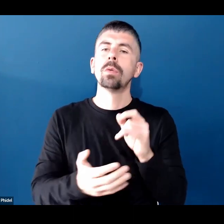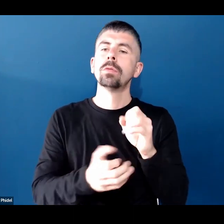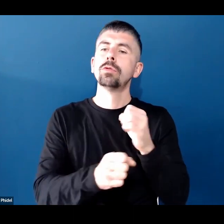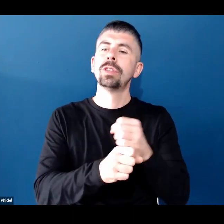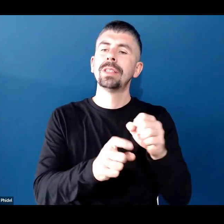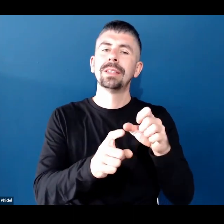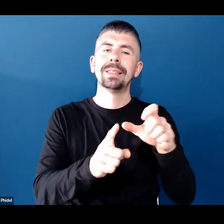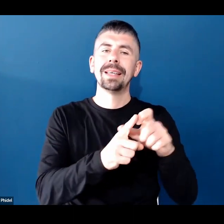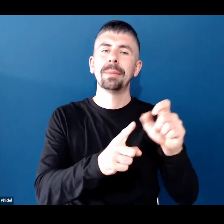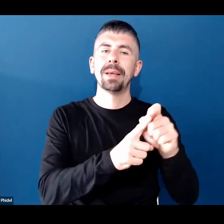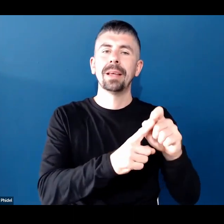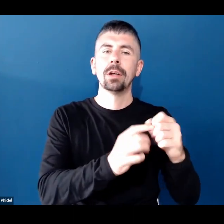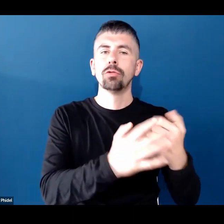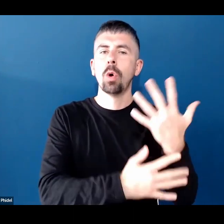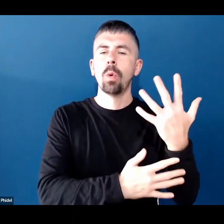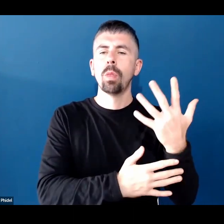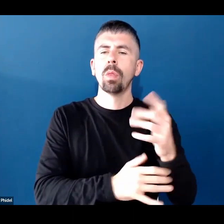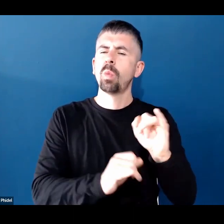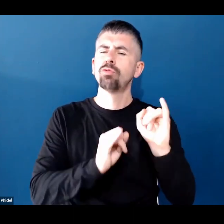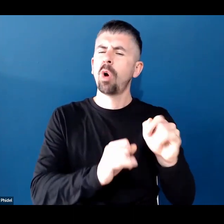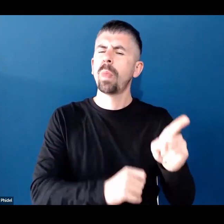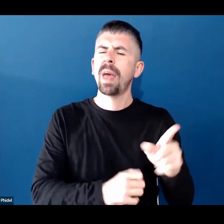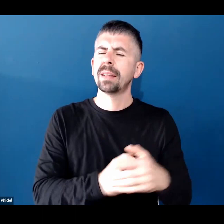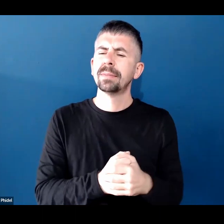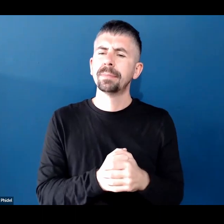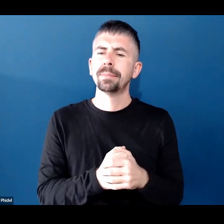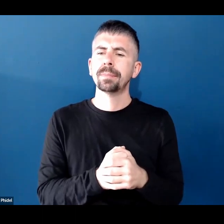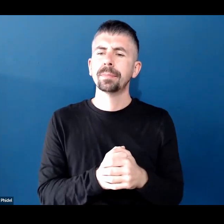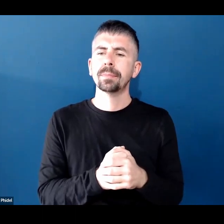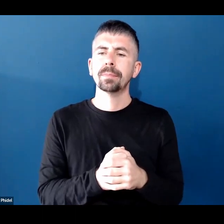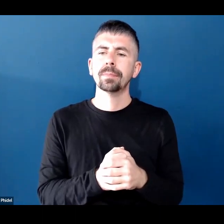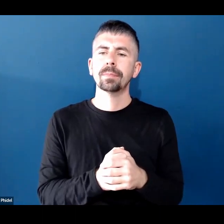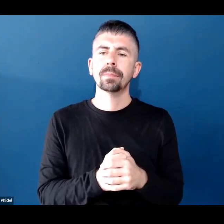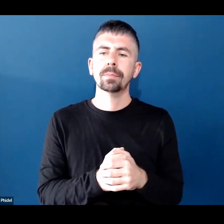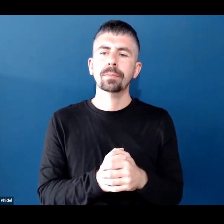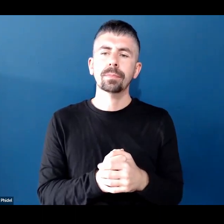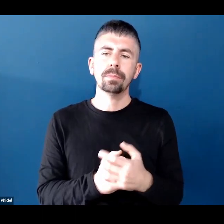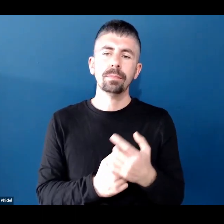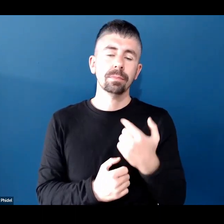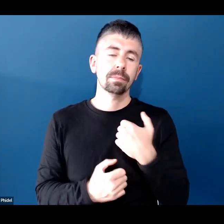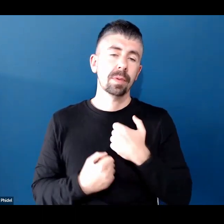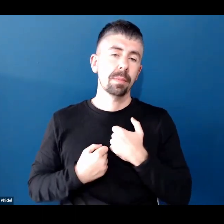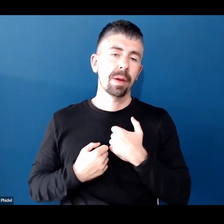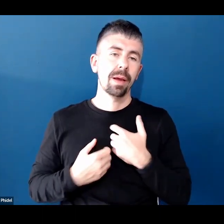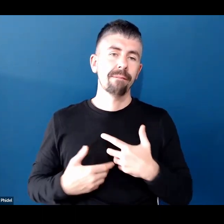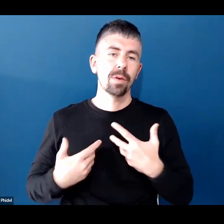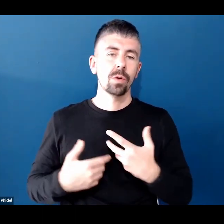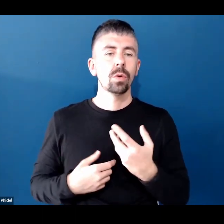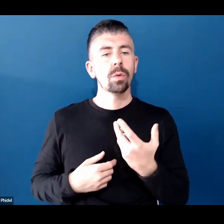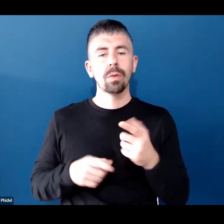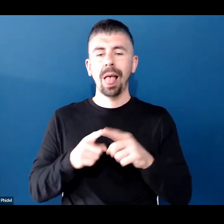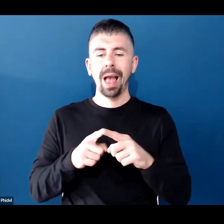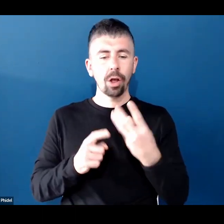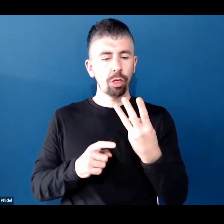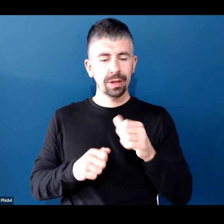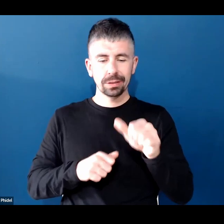growth as a macroeconomic goal? I mean, I've got this 3-step argument that I like to use. So the